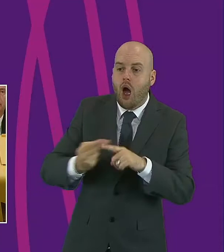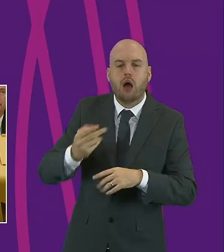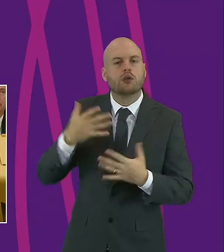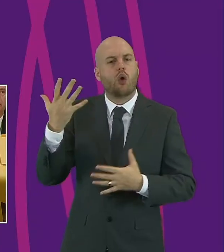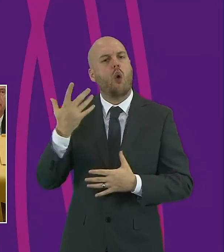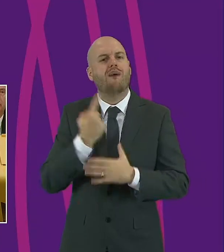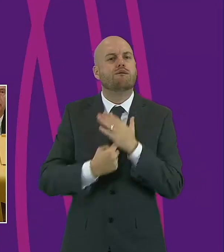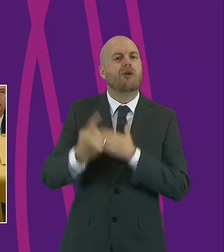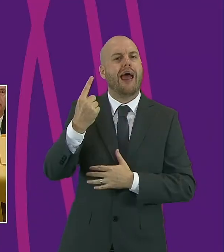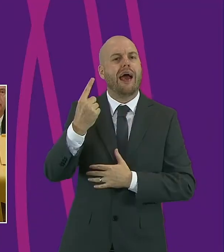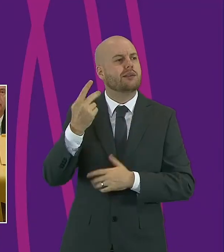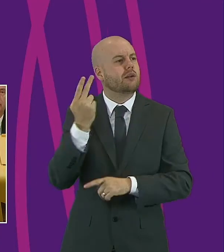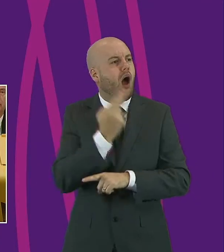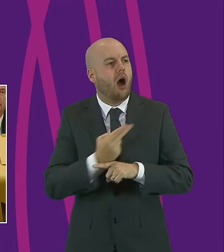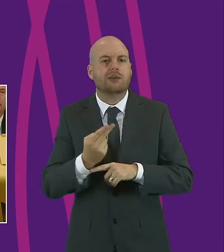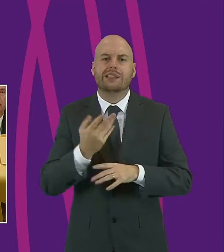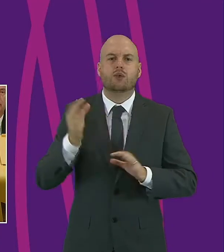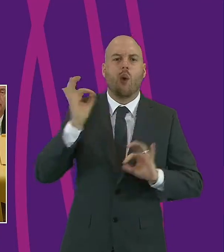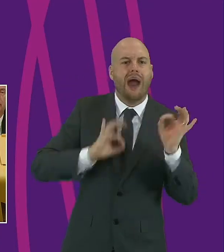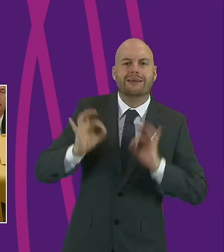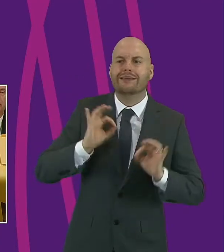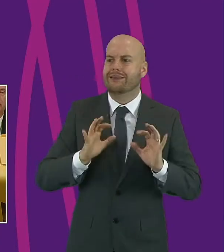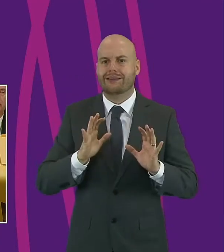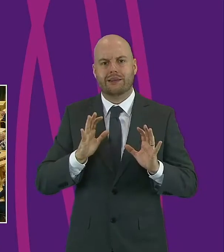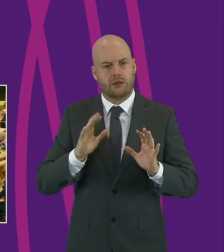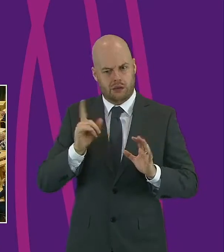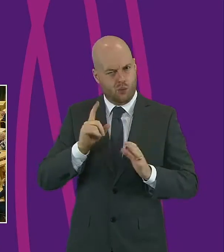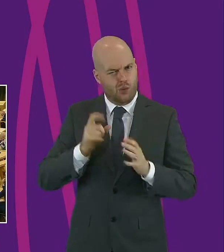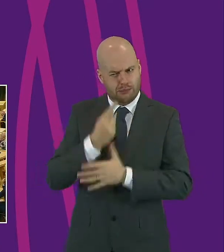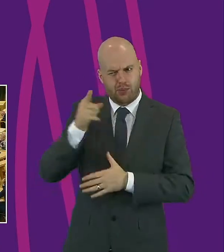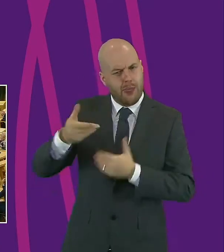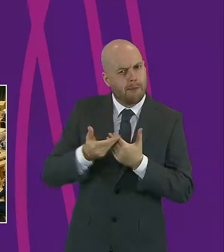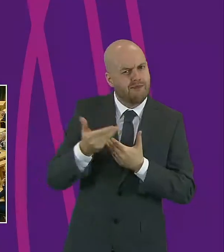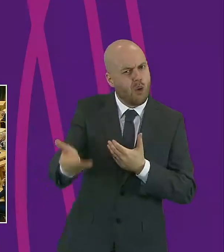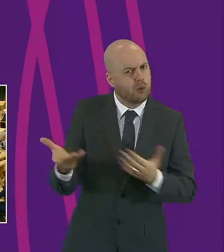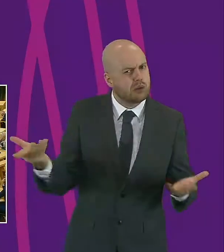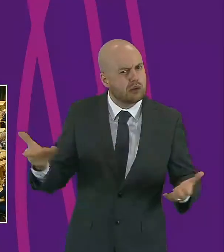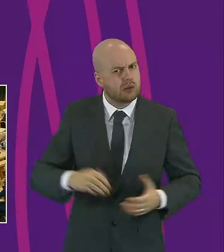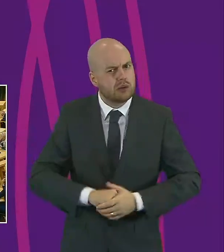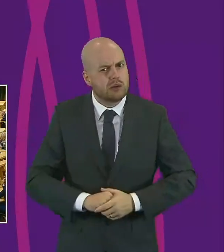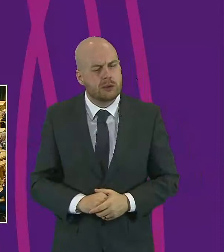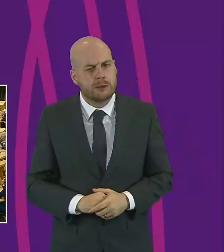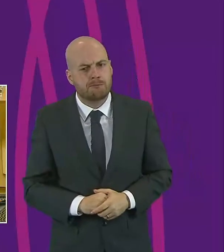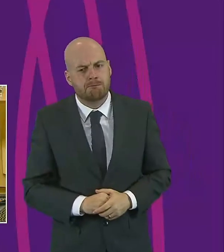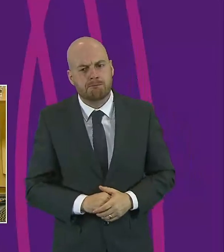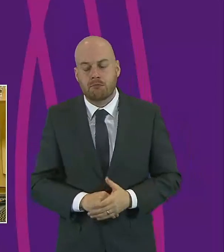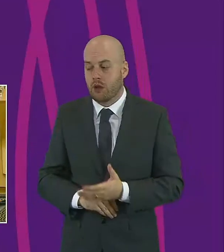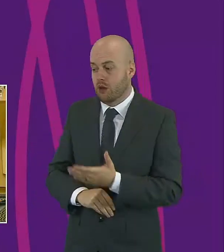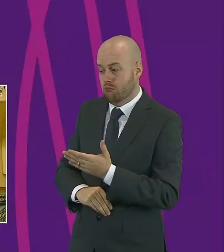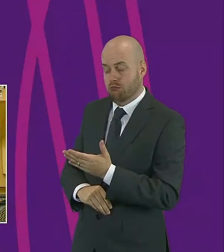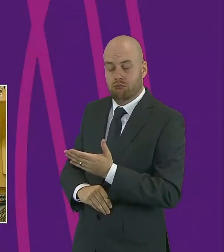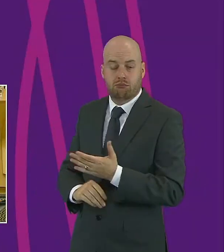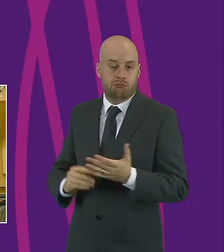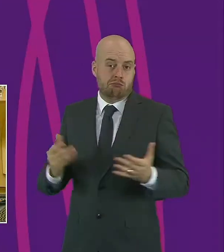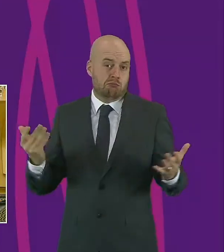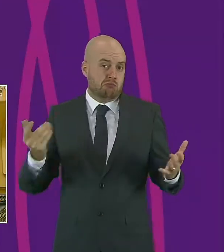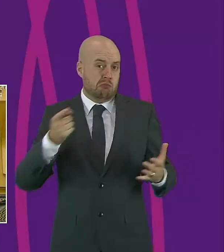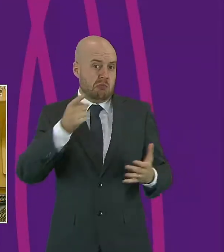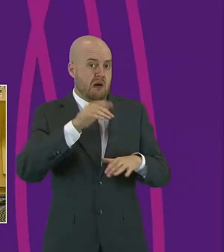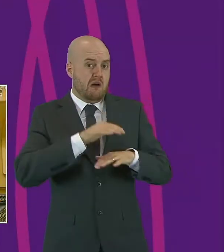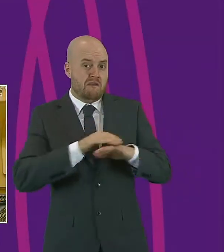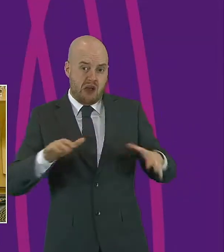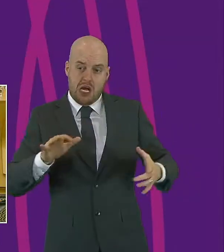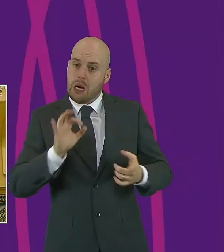as artists and actors, going forward? First Minister. I think that is a very fair and legitimate point. Within